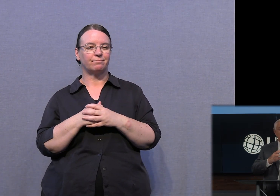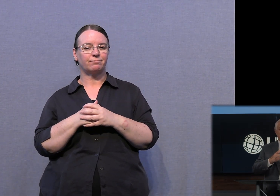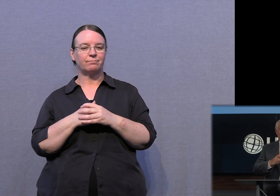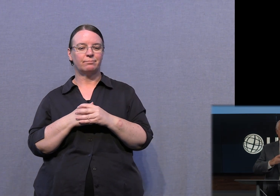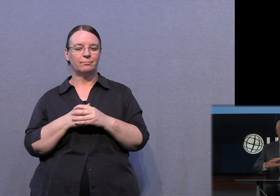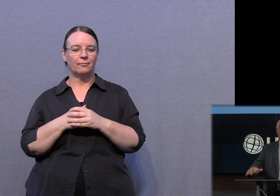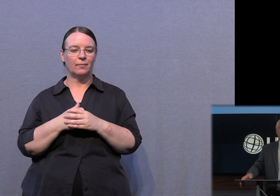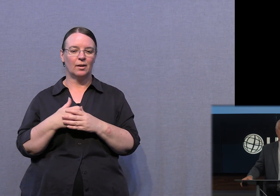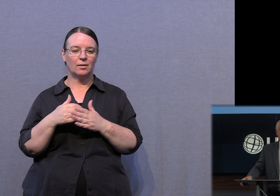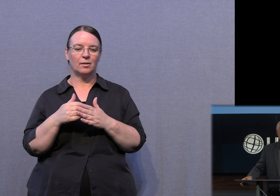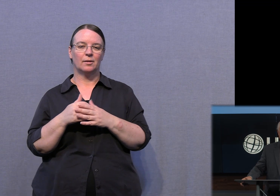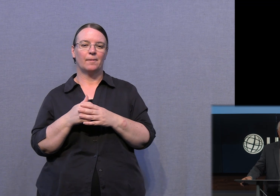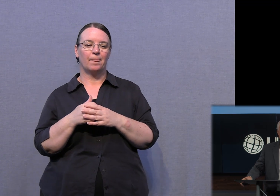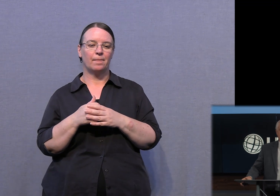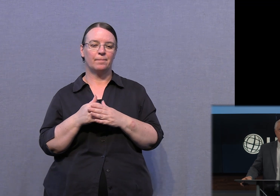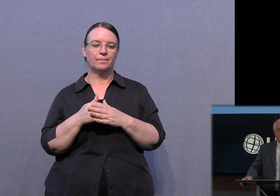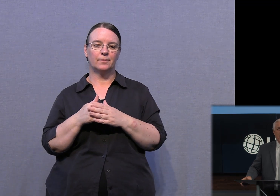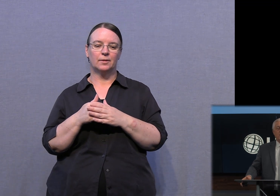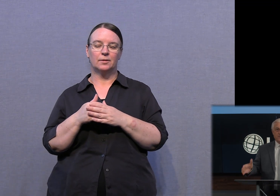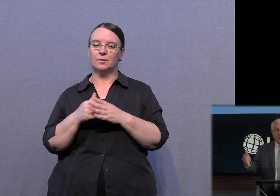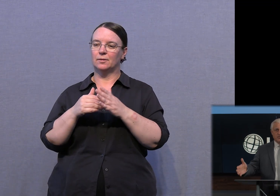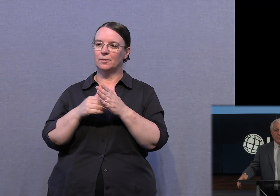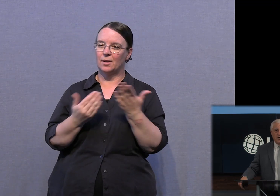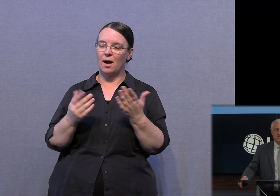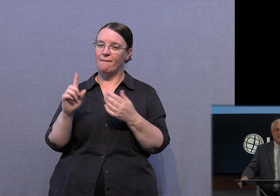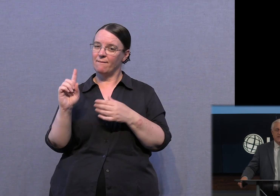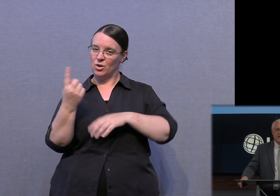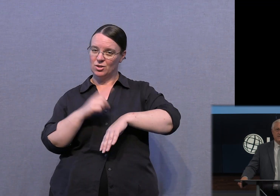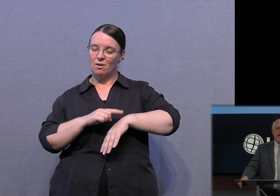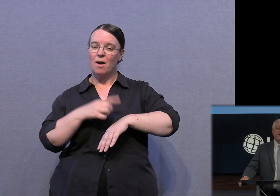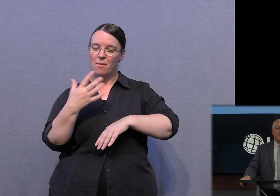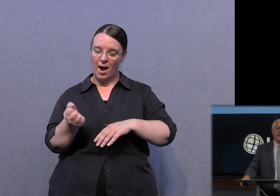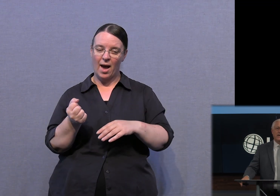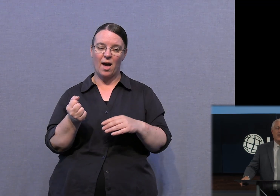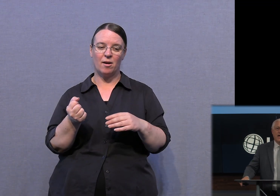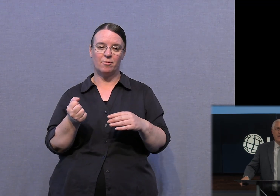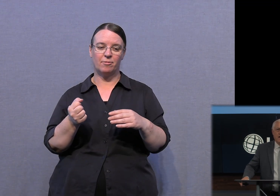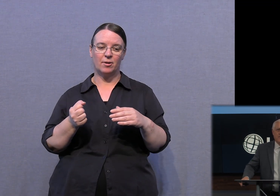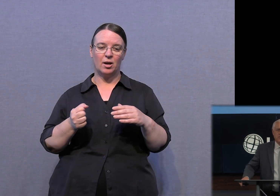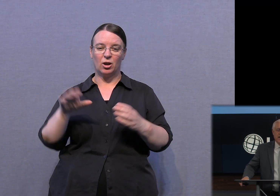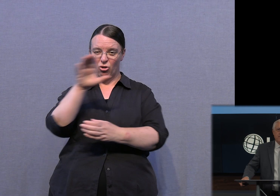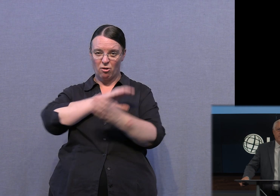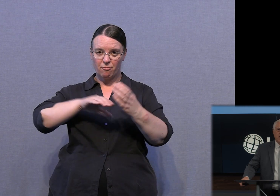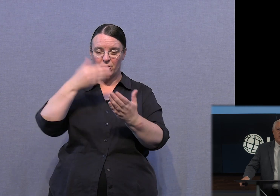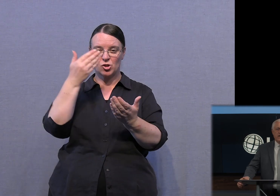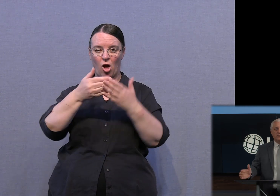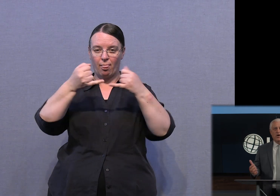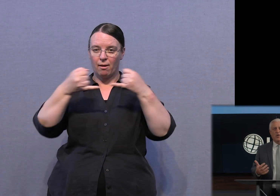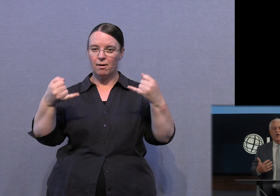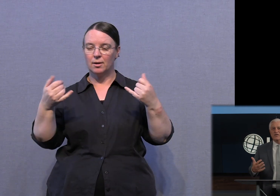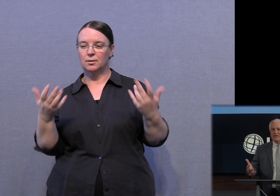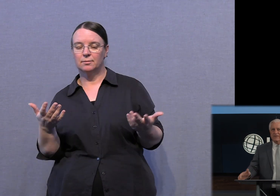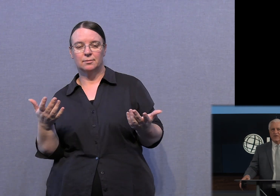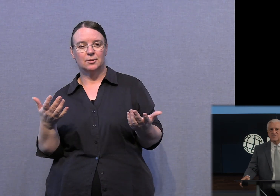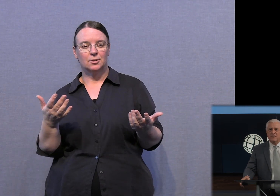especially optimized for online viewing. So that was a first for us, to have a completely online conference. And we don't know